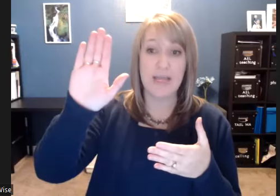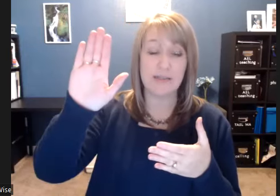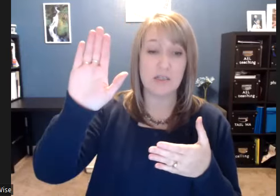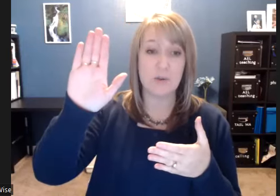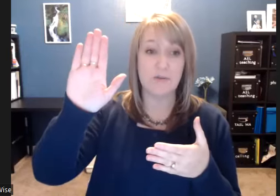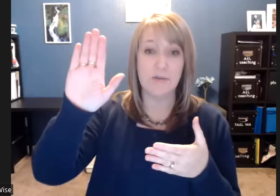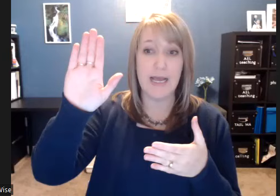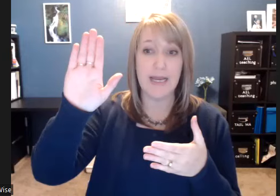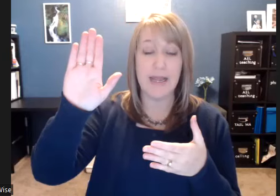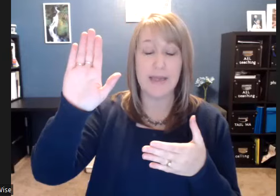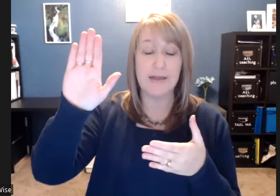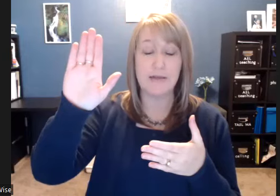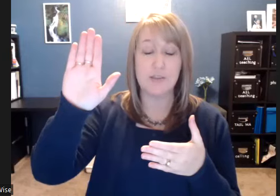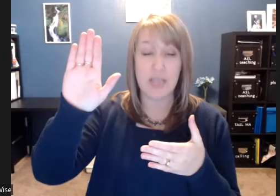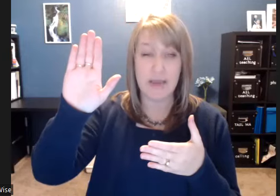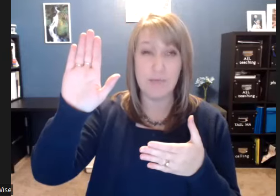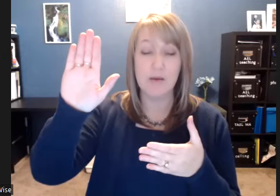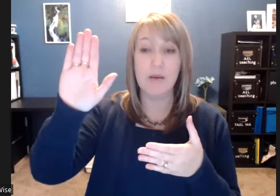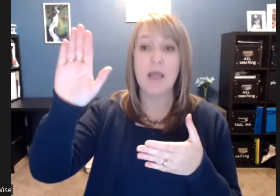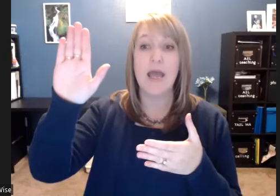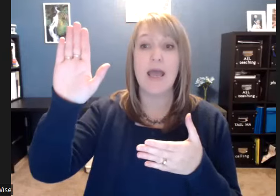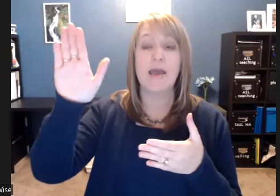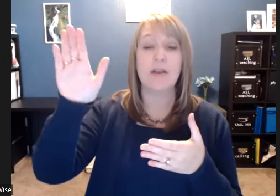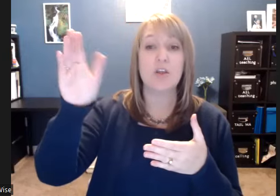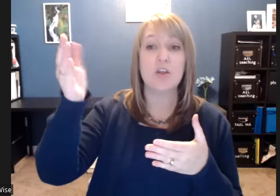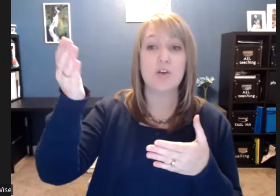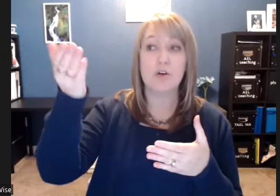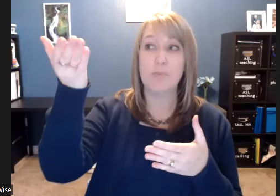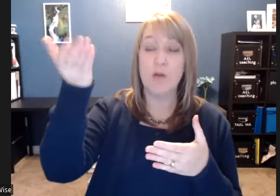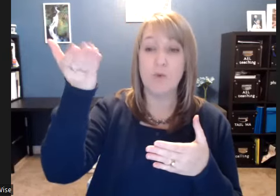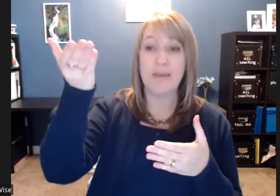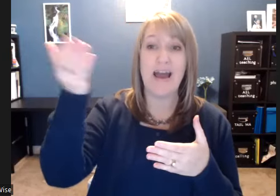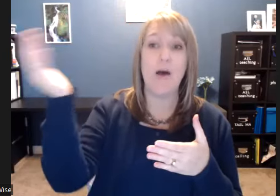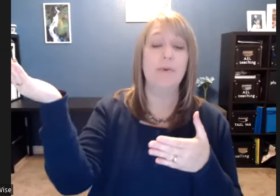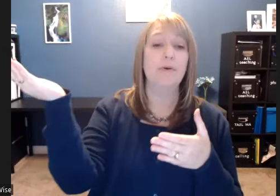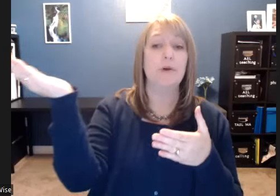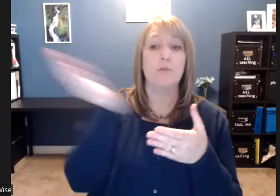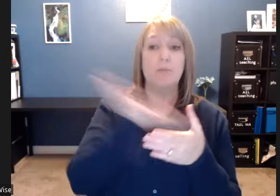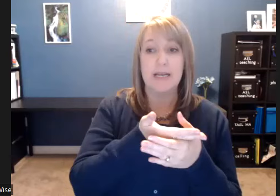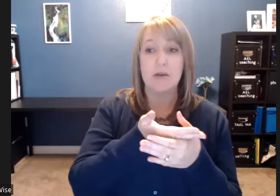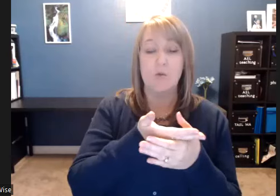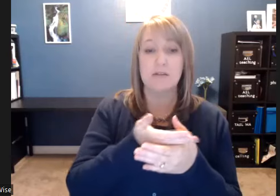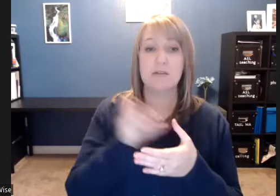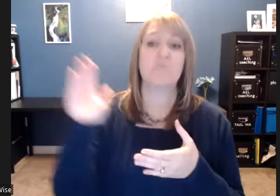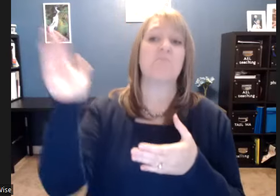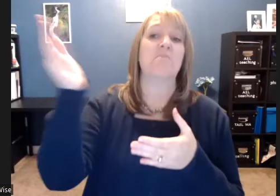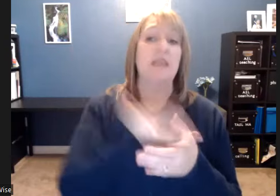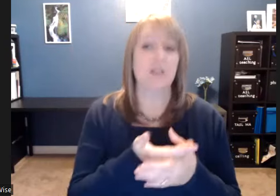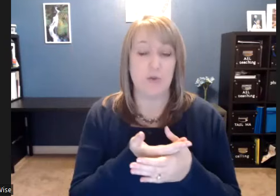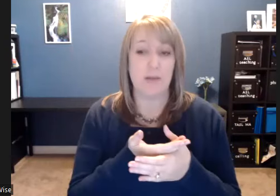hand is also a flat hand shape, and your palm will be up, and bring it in once. Interrupt.